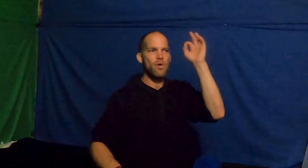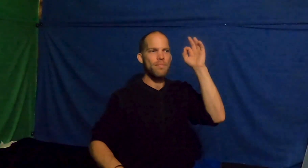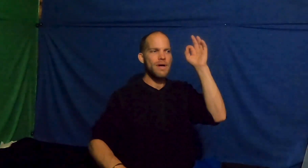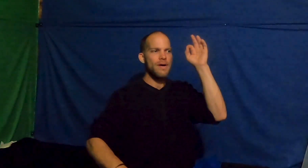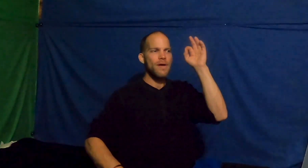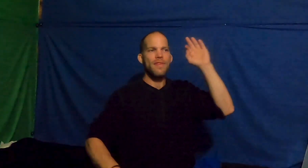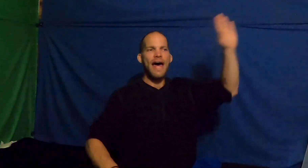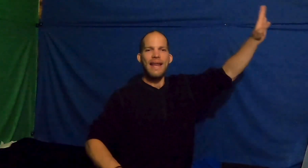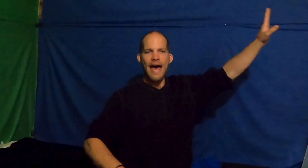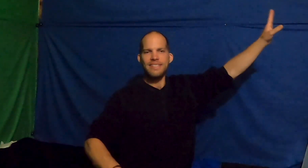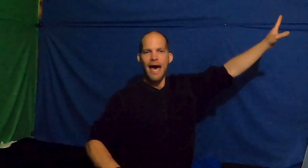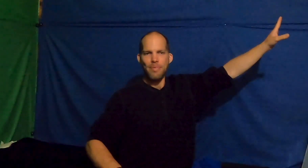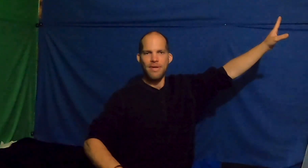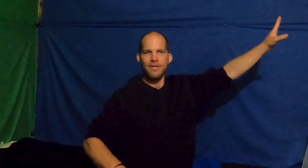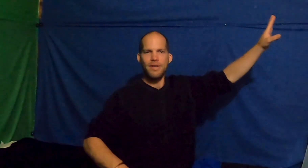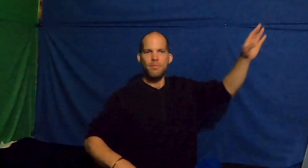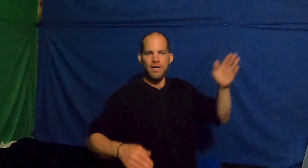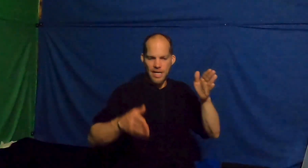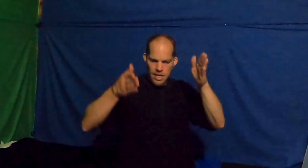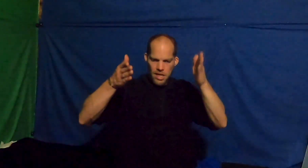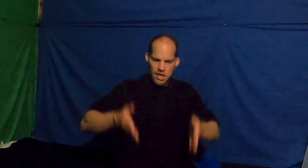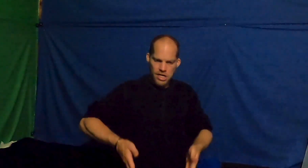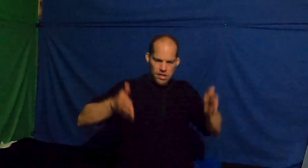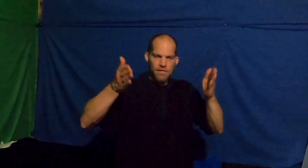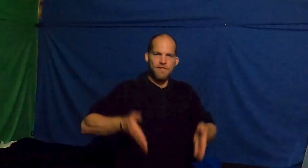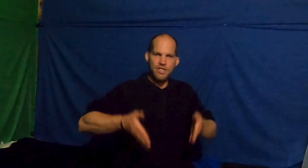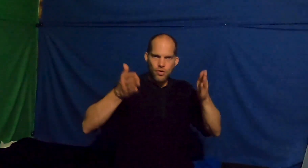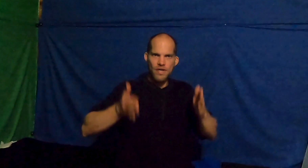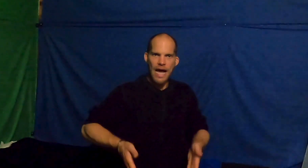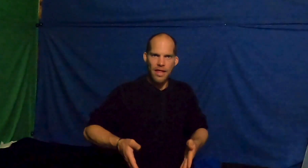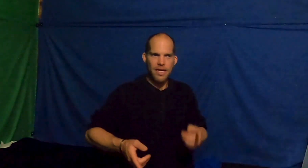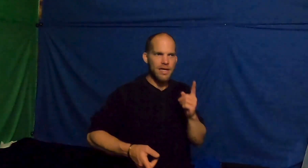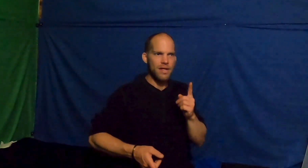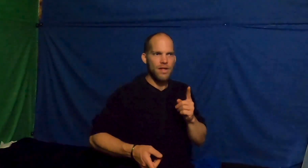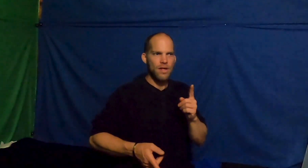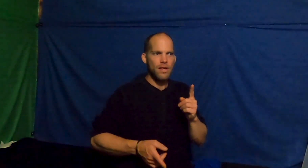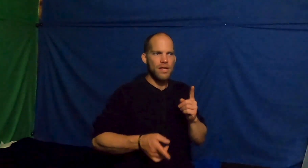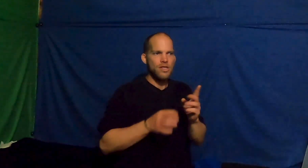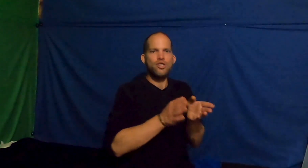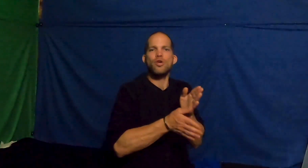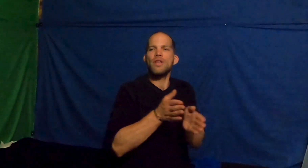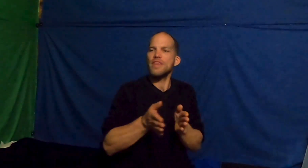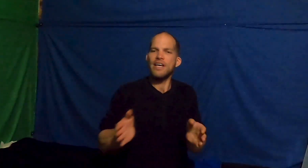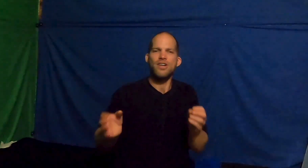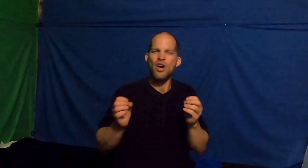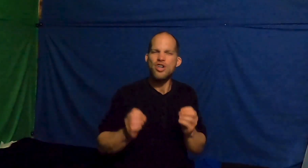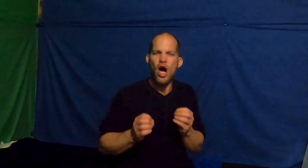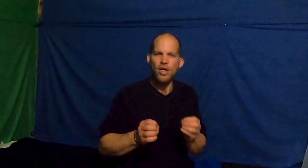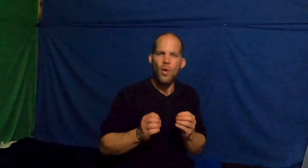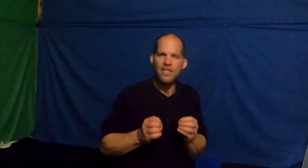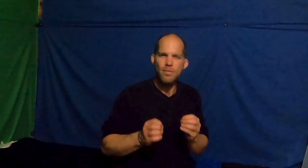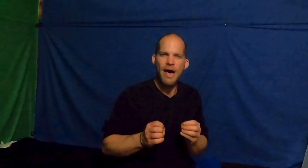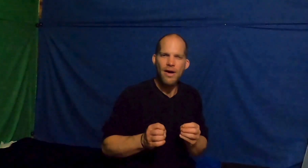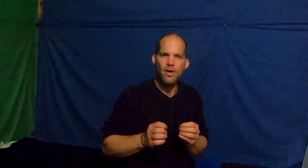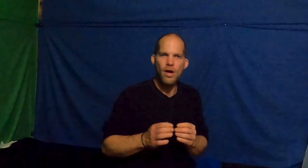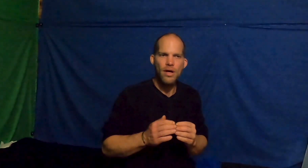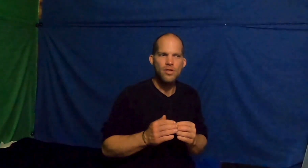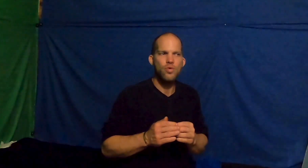form that has happened. But in this physical reality, certain things are not going to matter to a